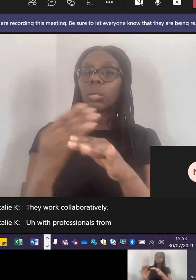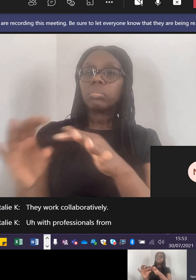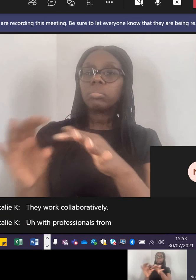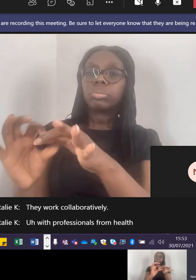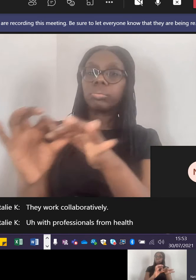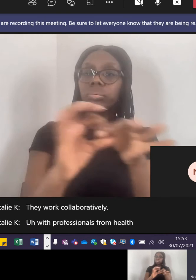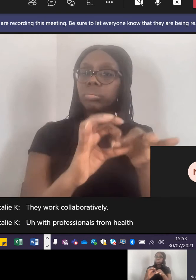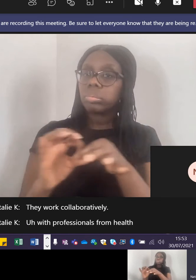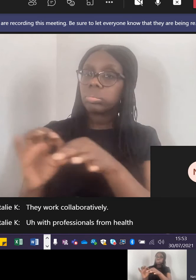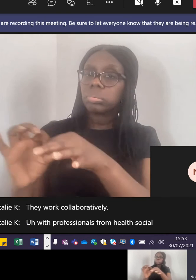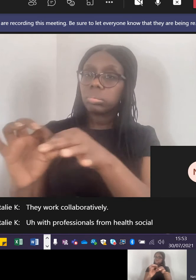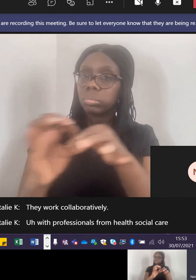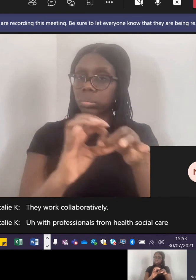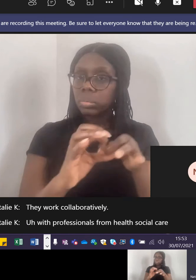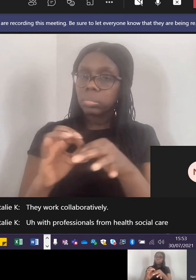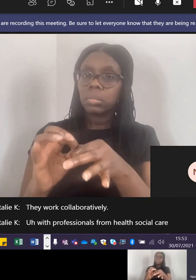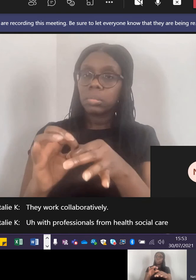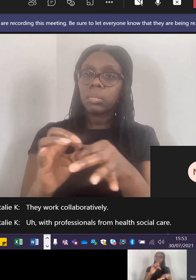health, social care,